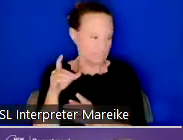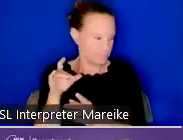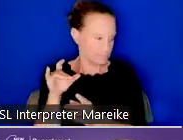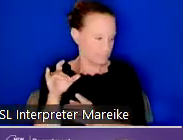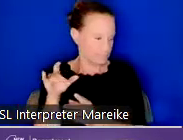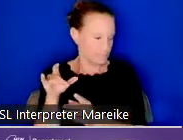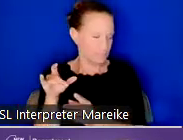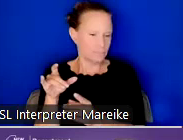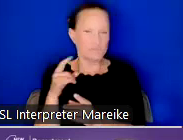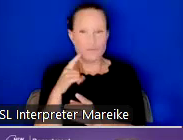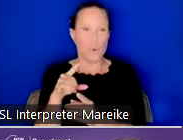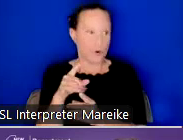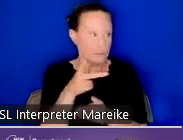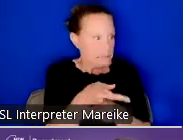waiver.